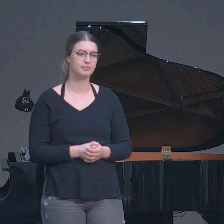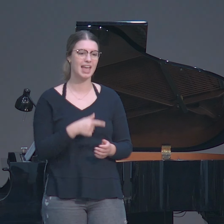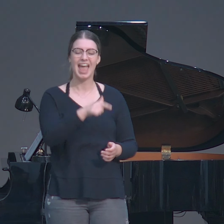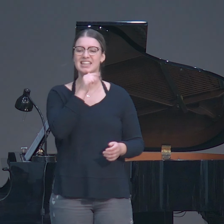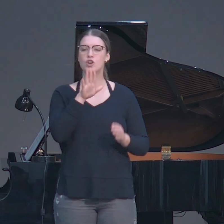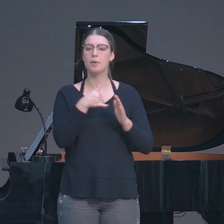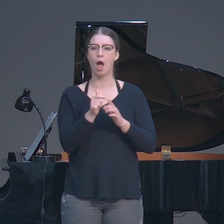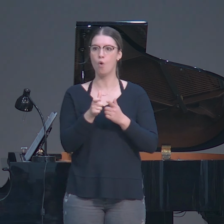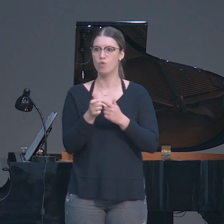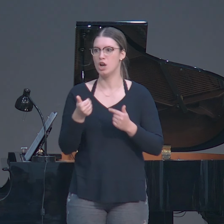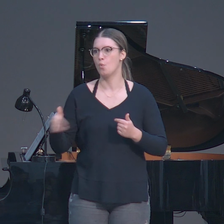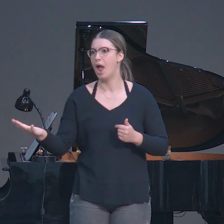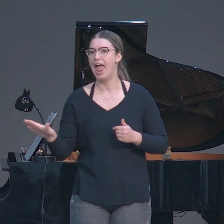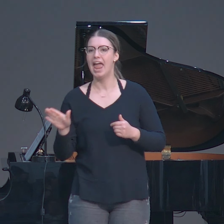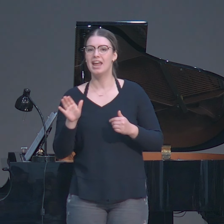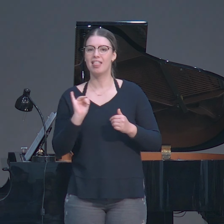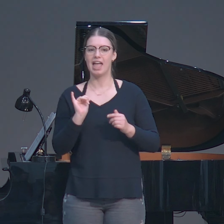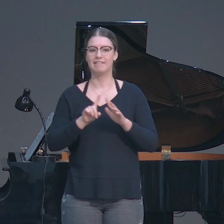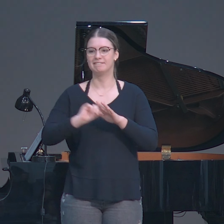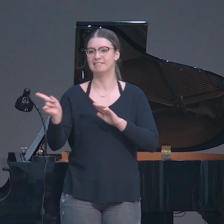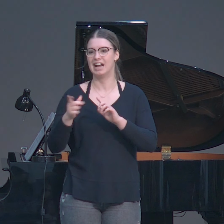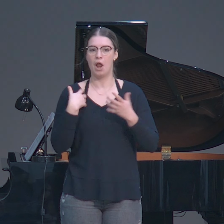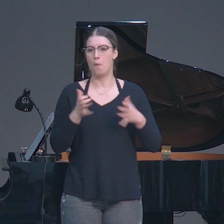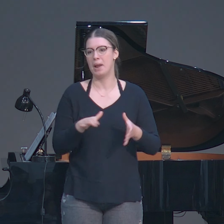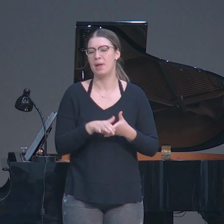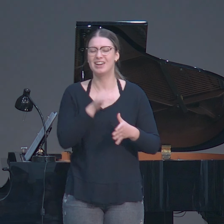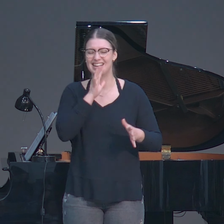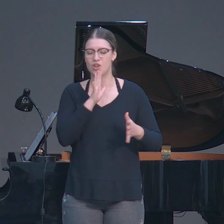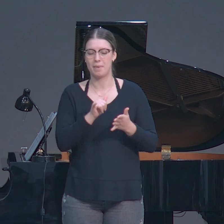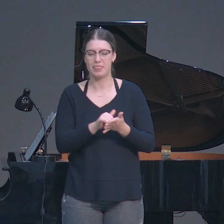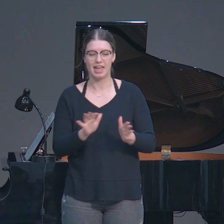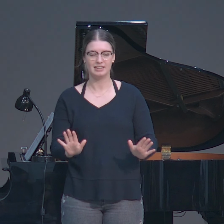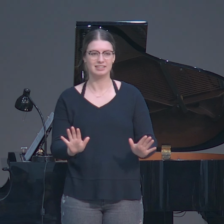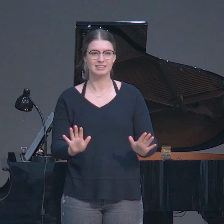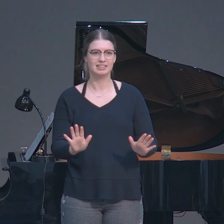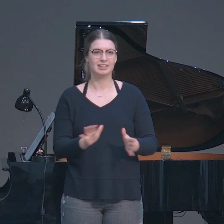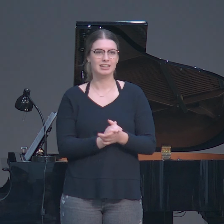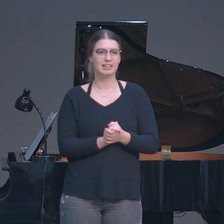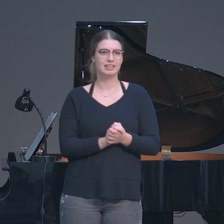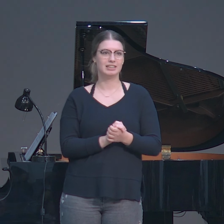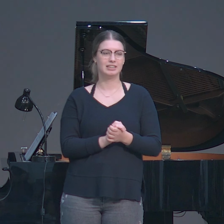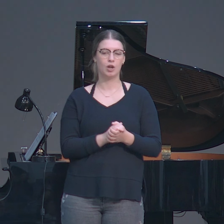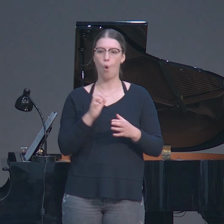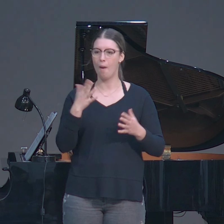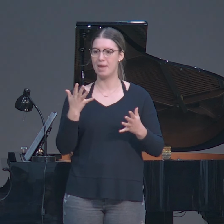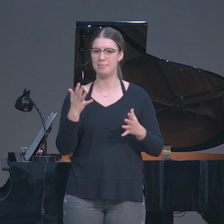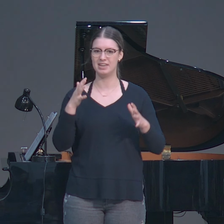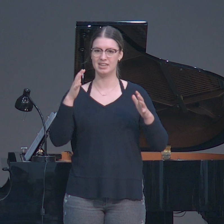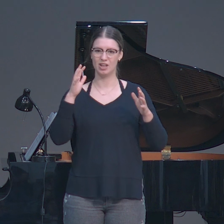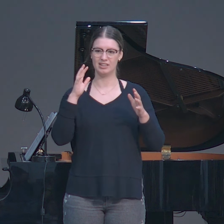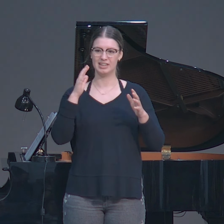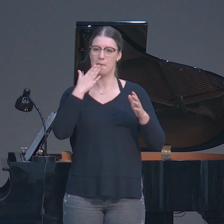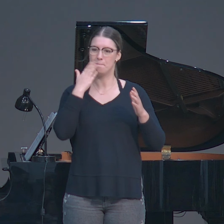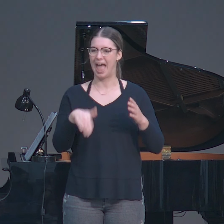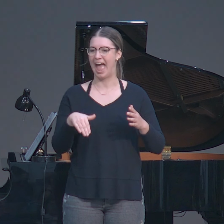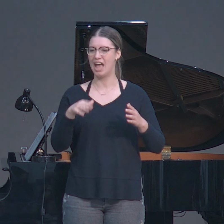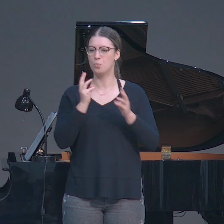away before the wedding. He's not talking about, you know, it rained too hard to have the